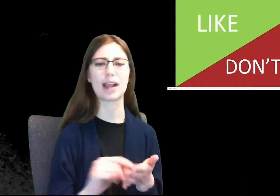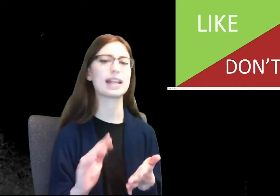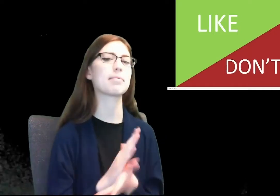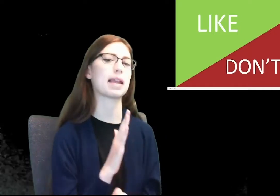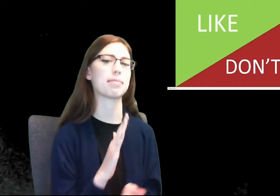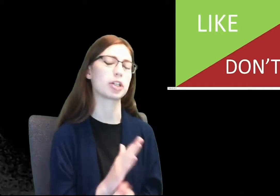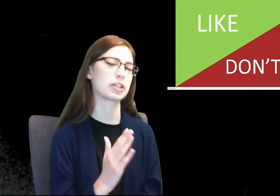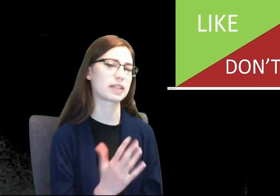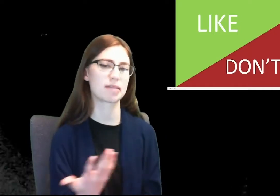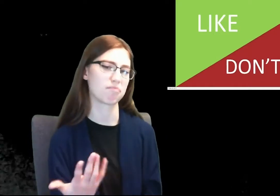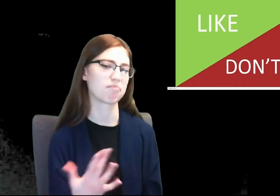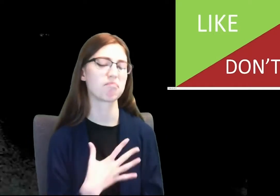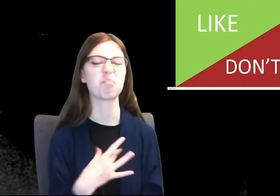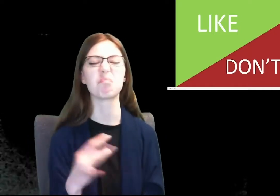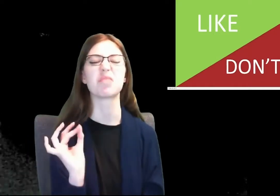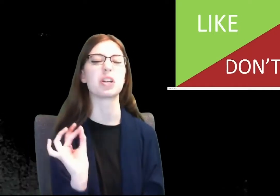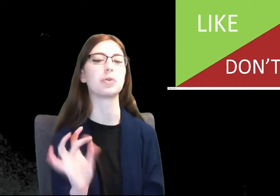writing papers. Don't like.